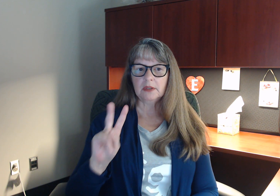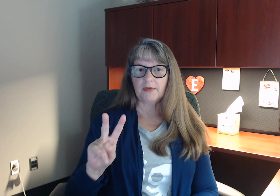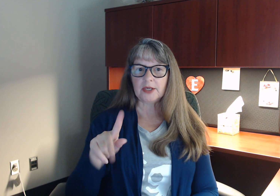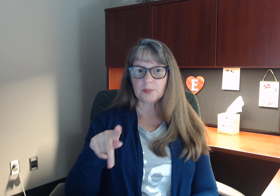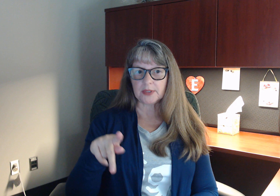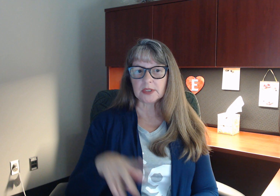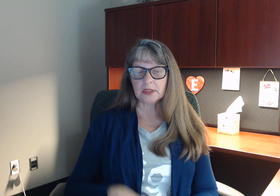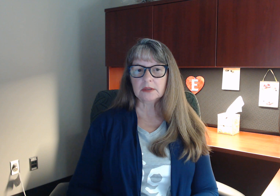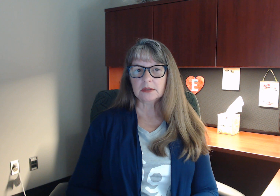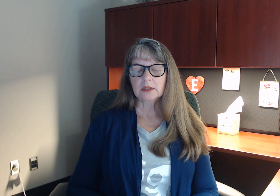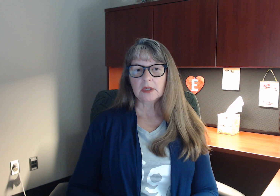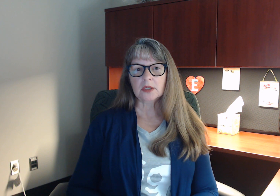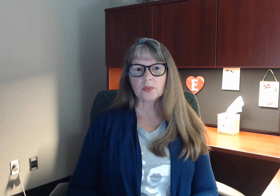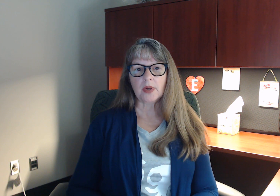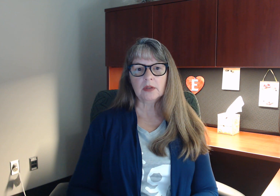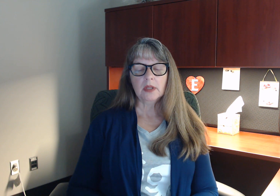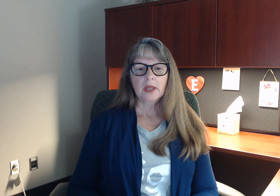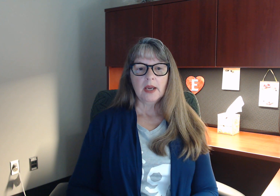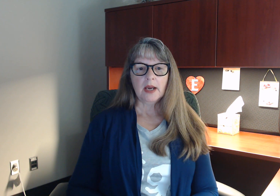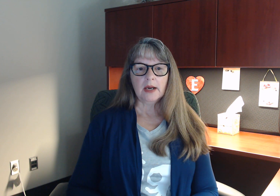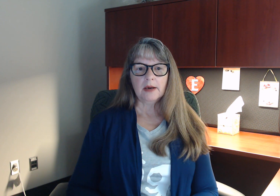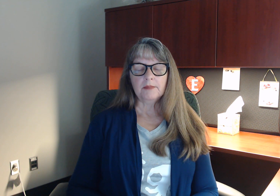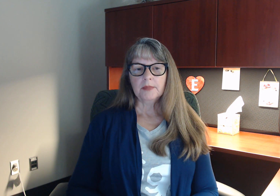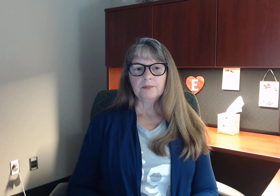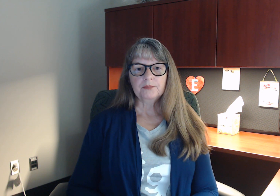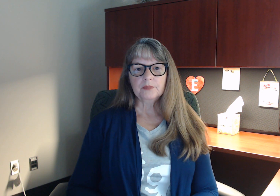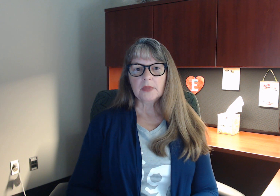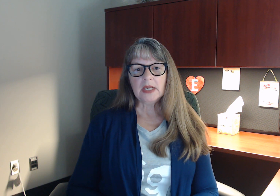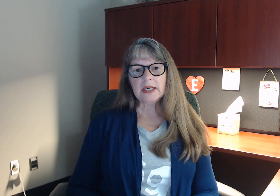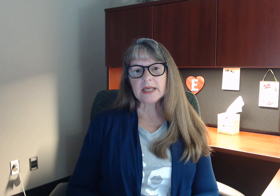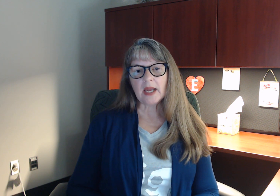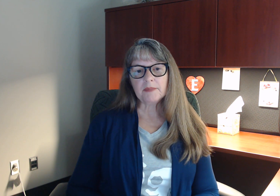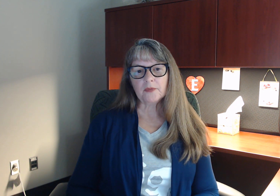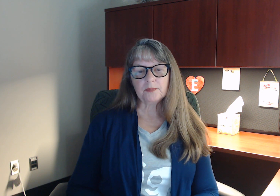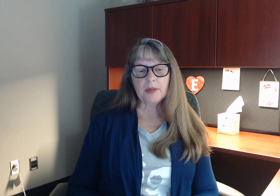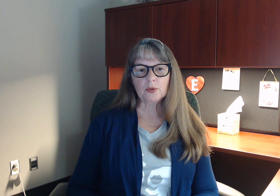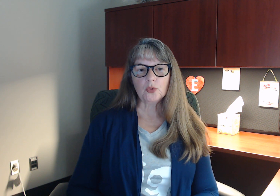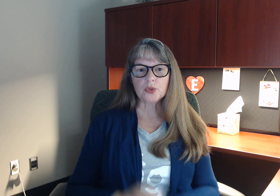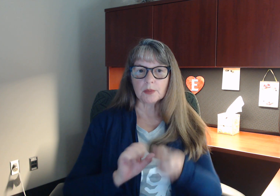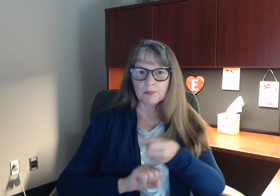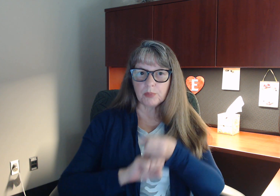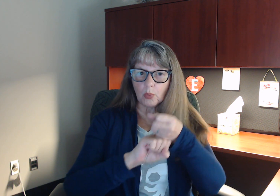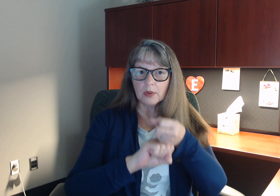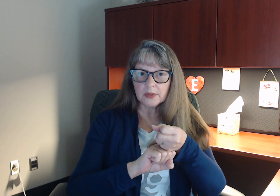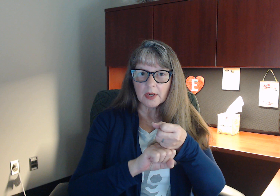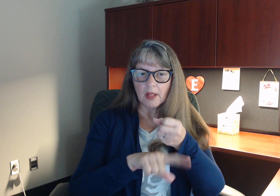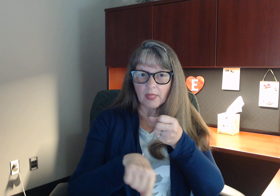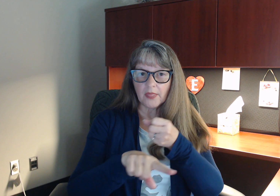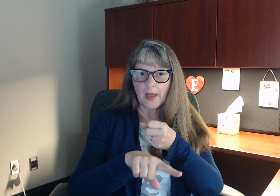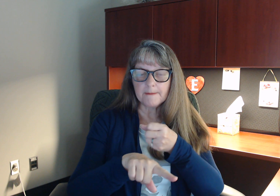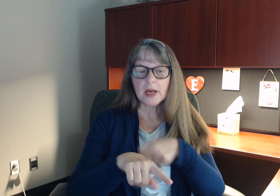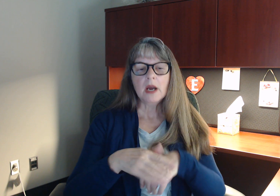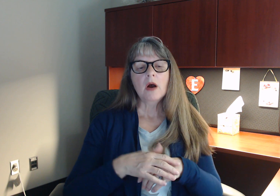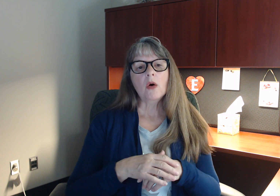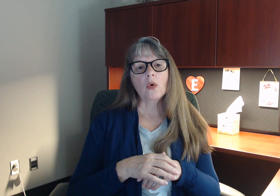vice president as well. Any type of people who support them,